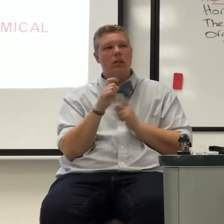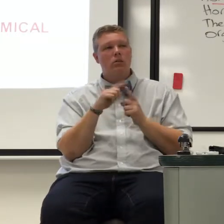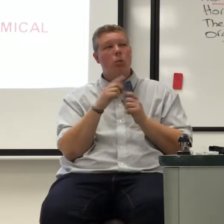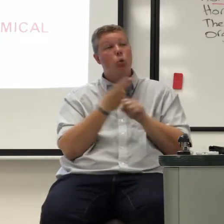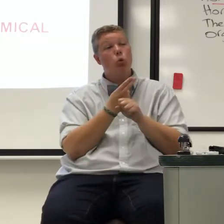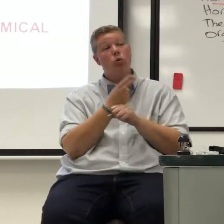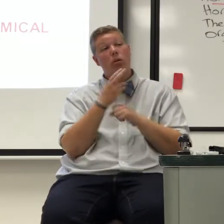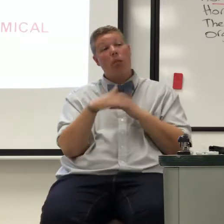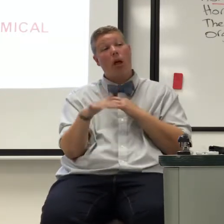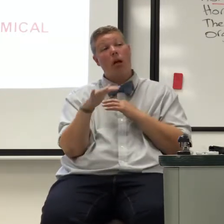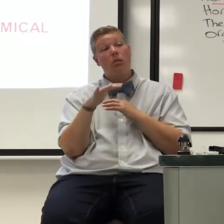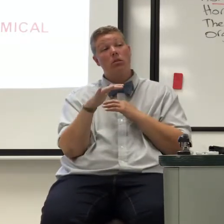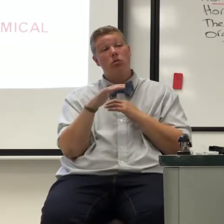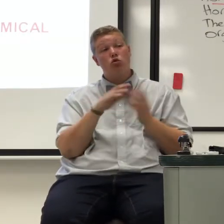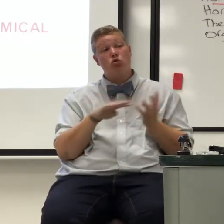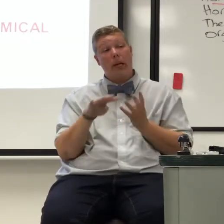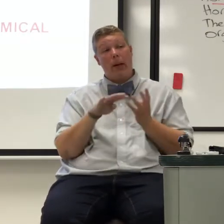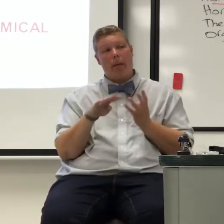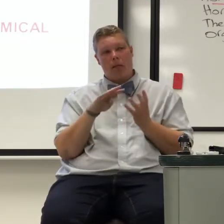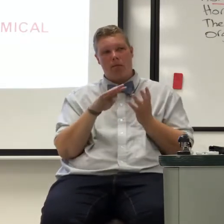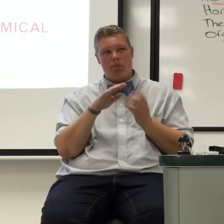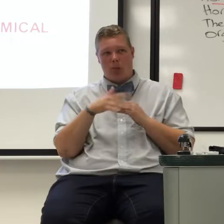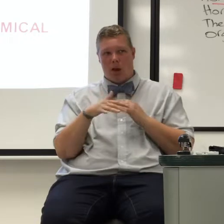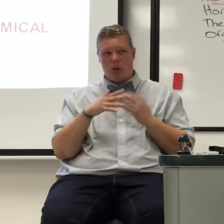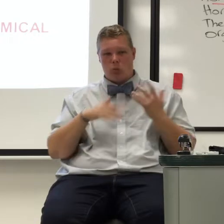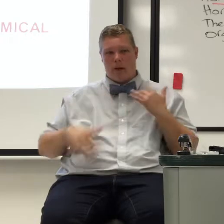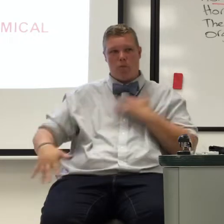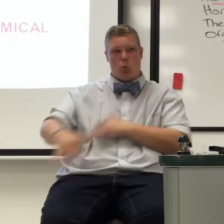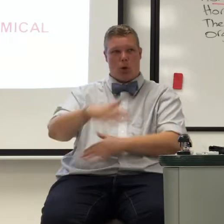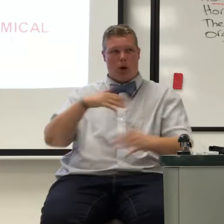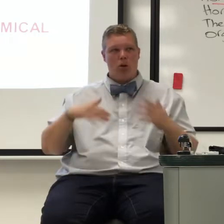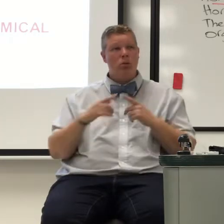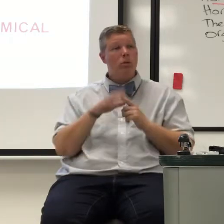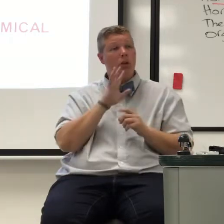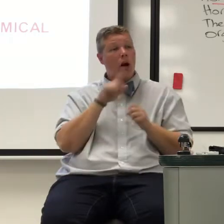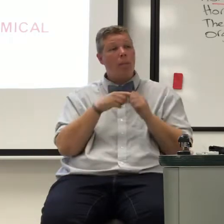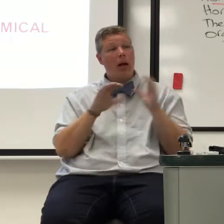and blood goes everywhere. Now you talked about chemical signals before.